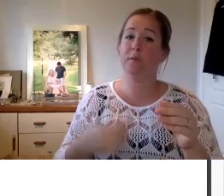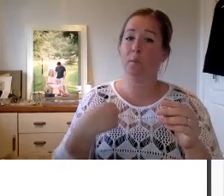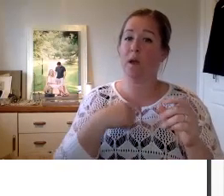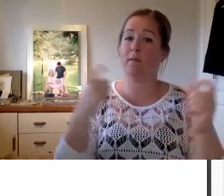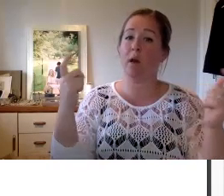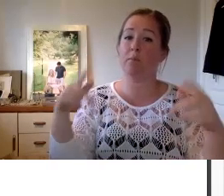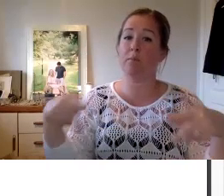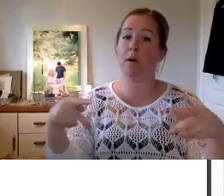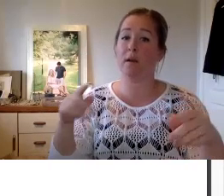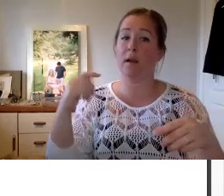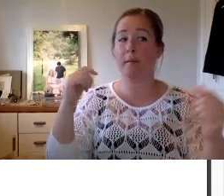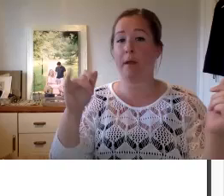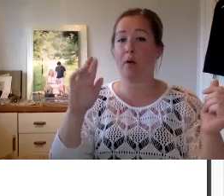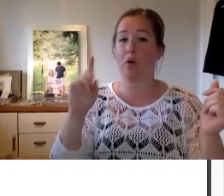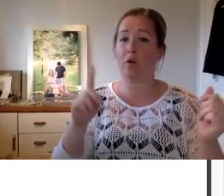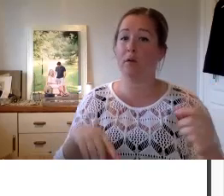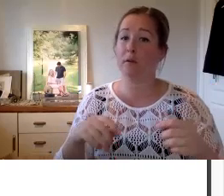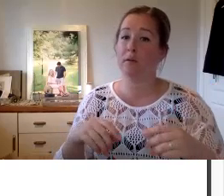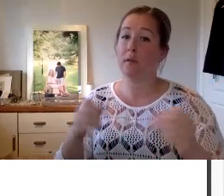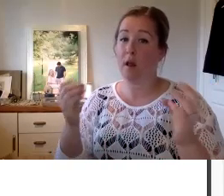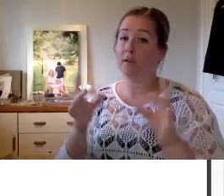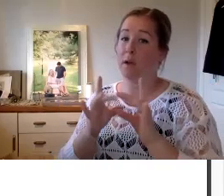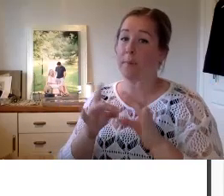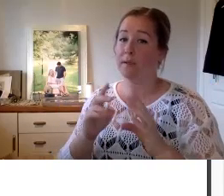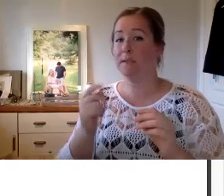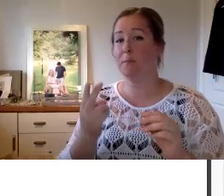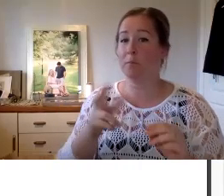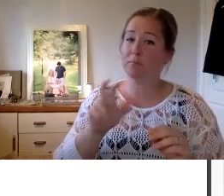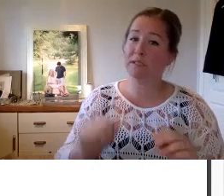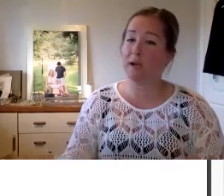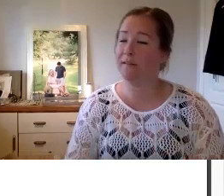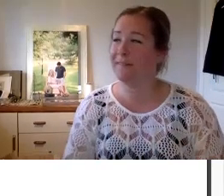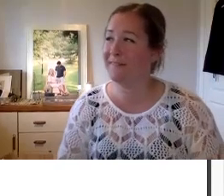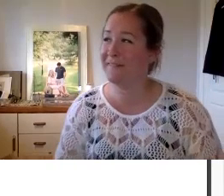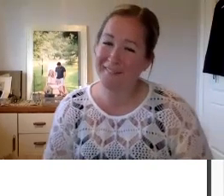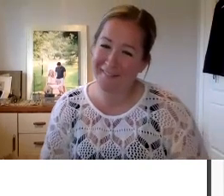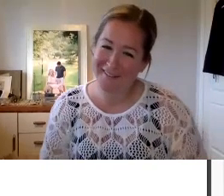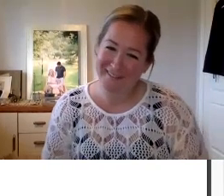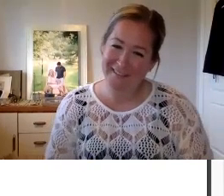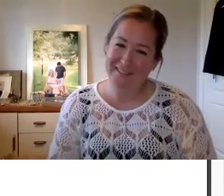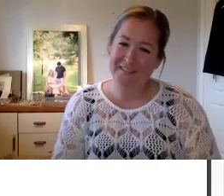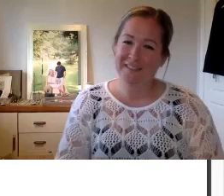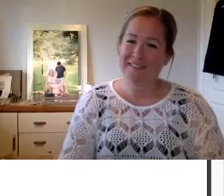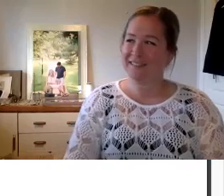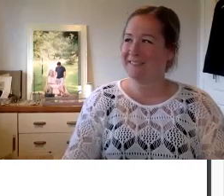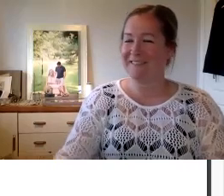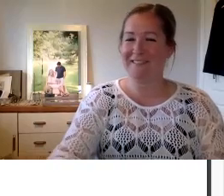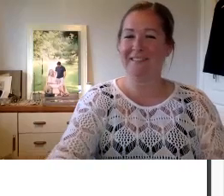When COVID's finished, we're going to have a big party, I think. A lot of Starbucks, Tim Hortons, and pizza.